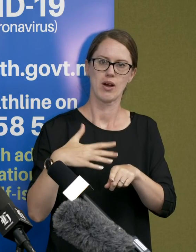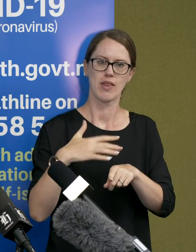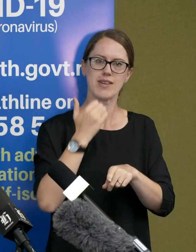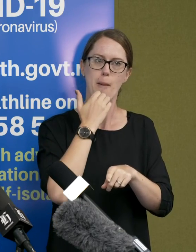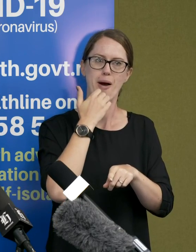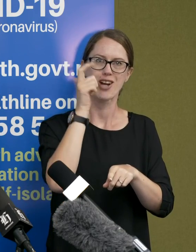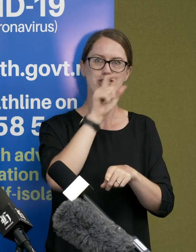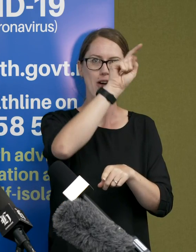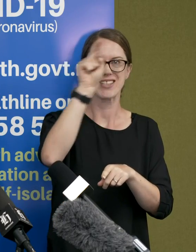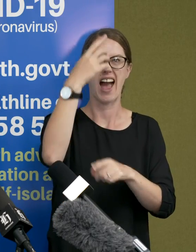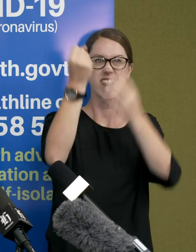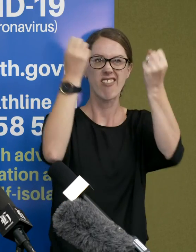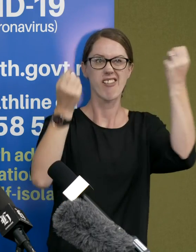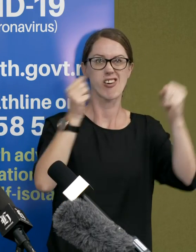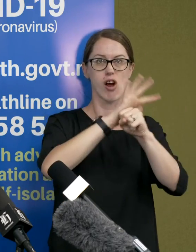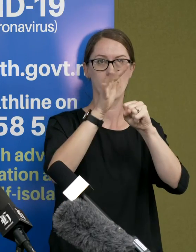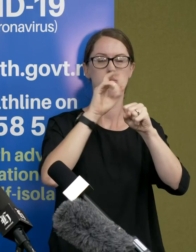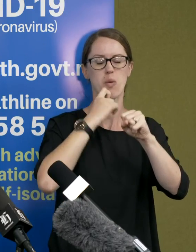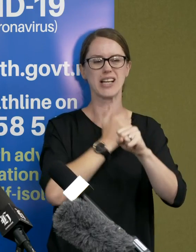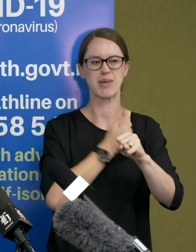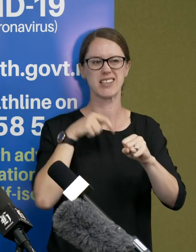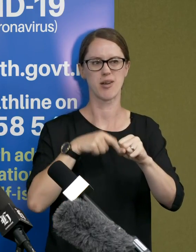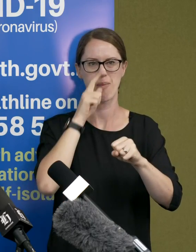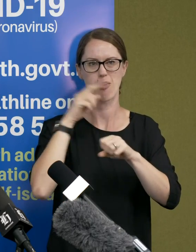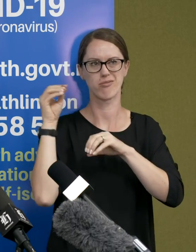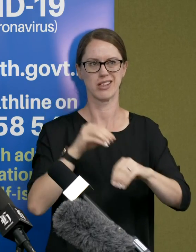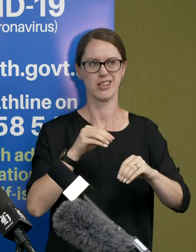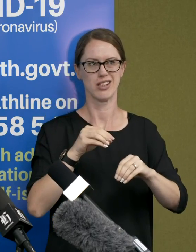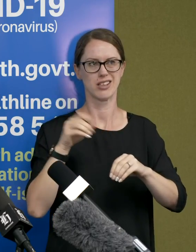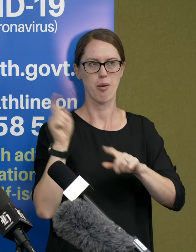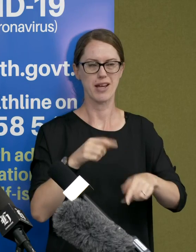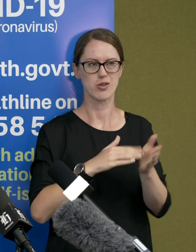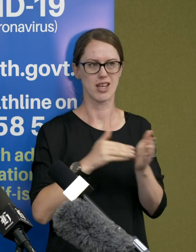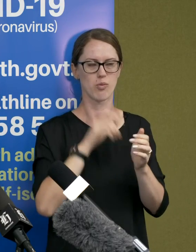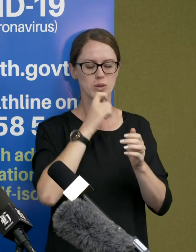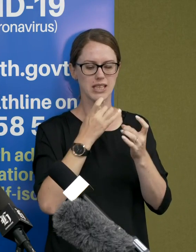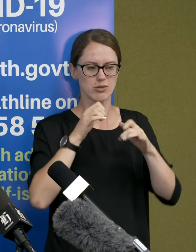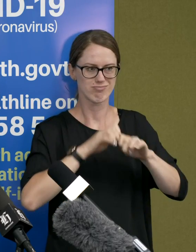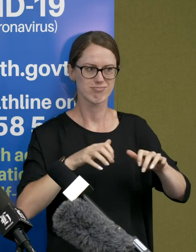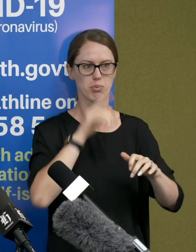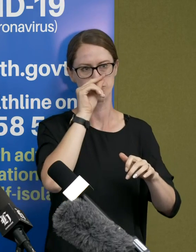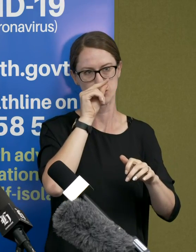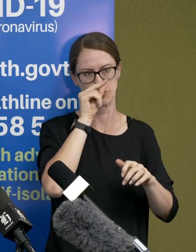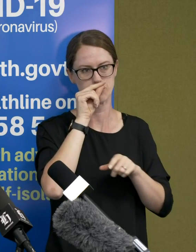of countries overseas with cases, we will expect more travellers returning to New Zealand to